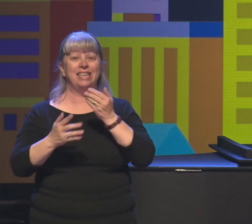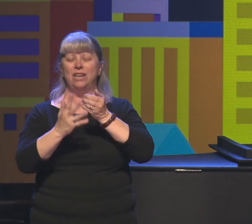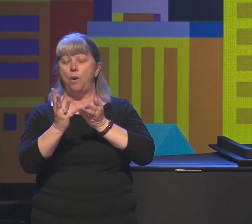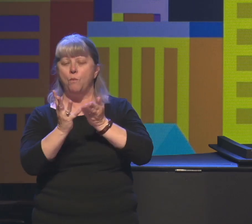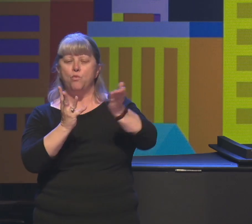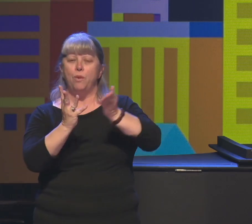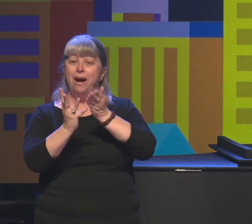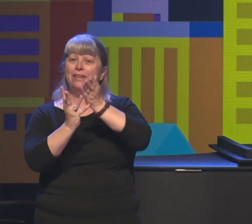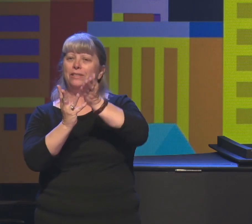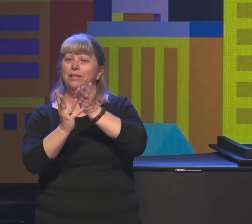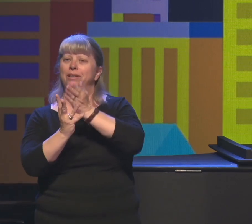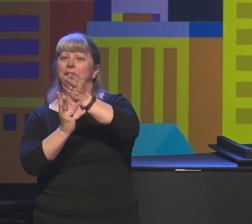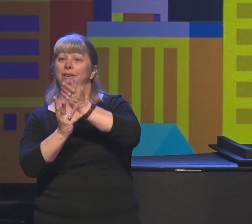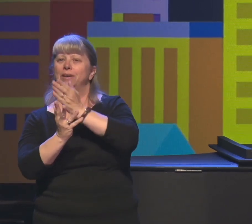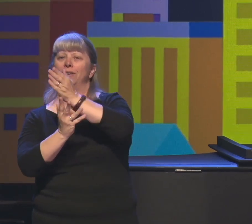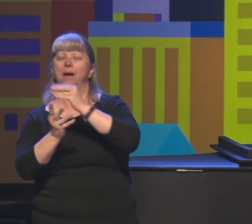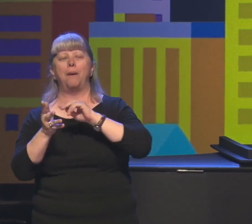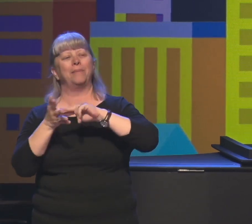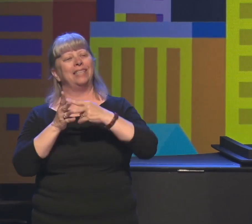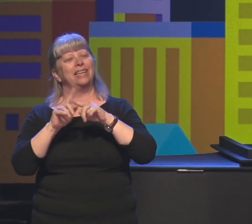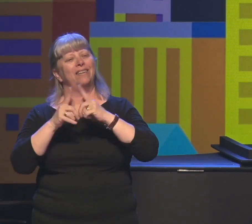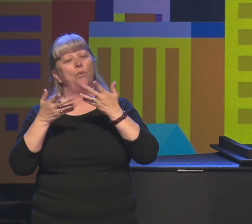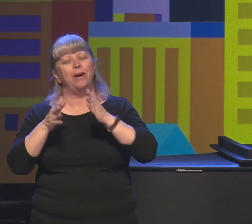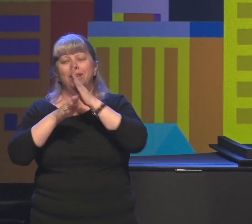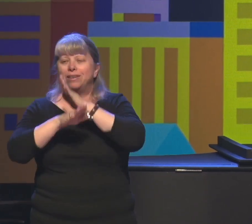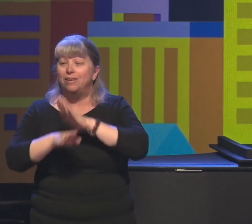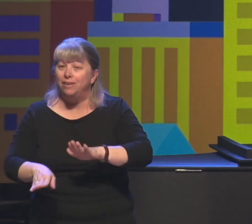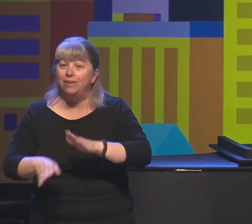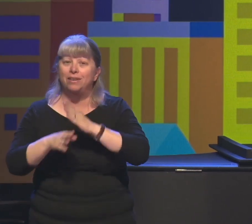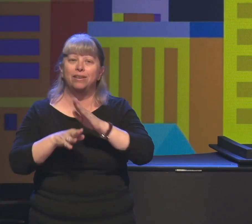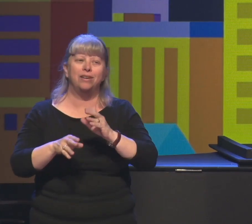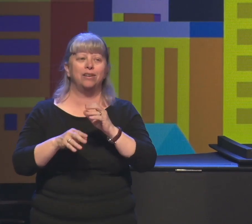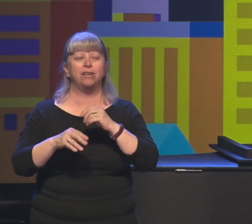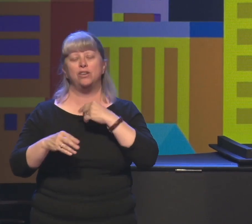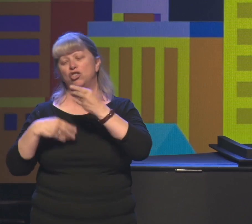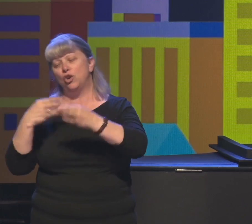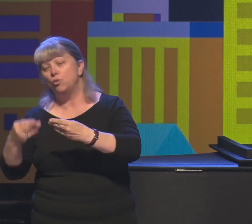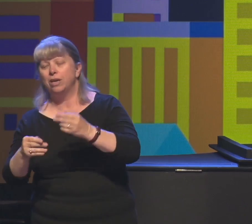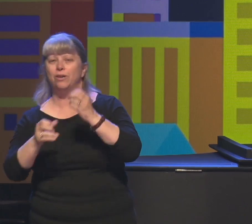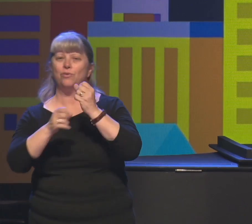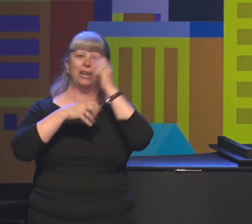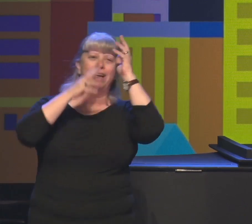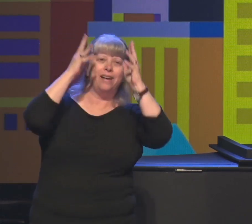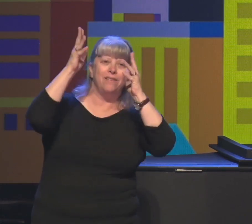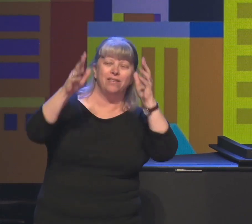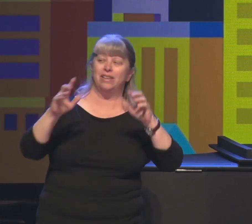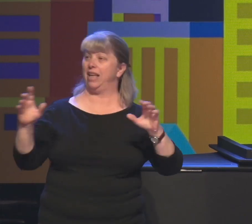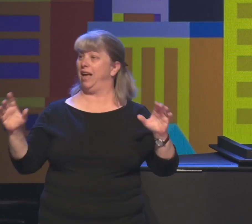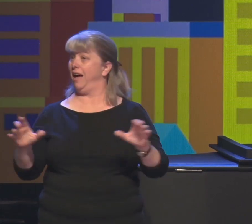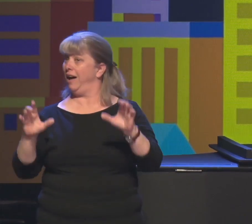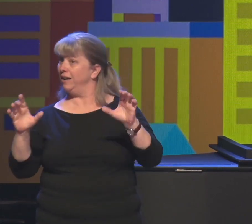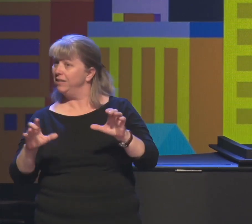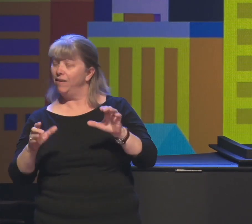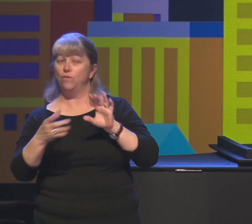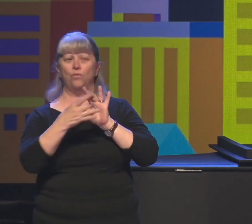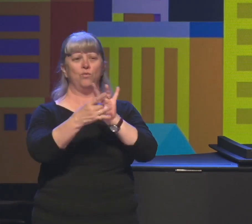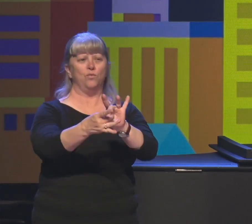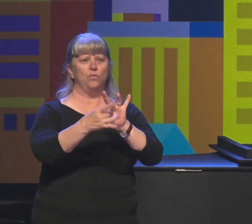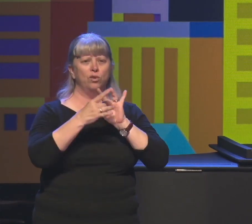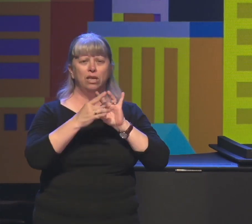of represents a different way. There's stillness, there's generative nature, there's creativity, right? There's the active side, relational,